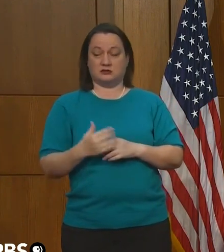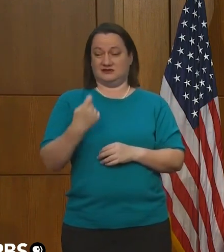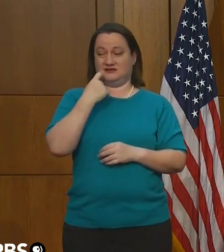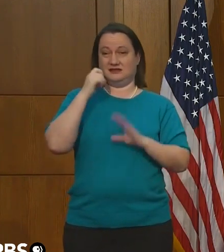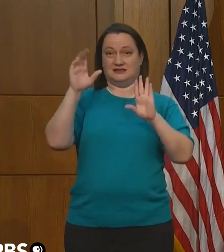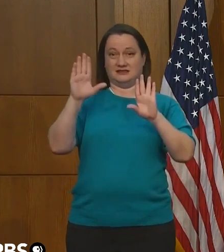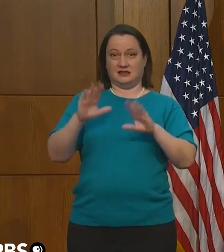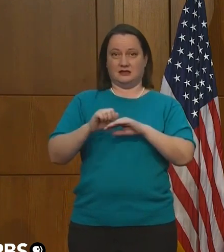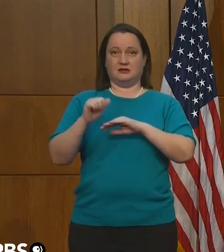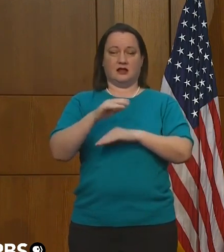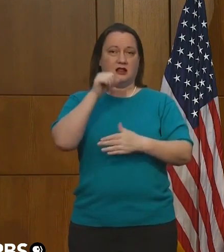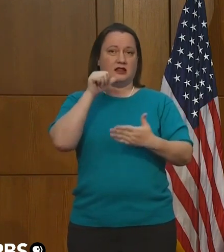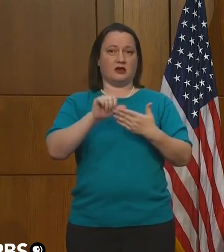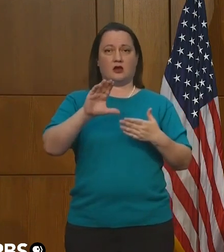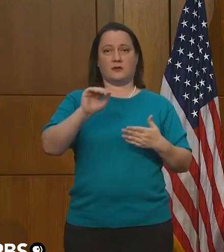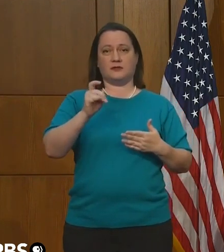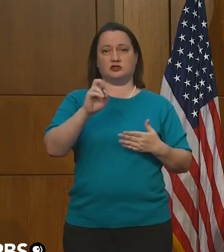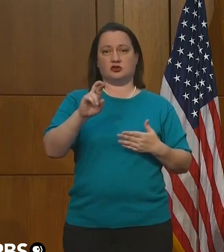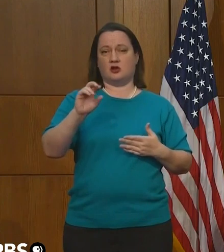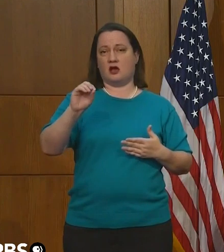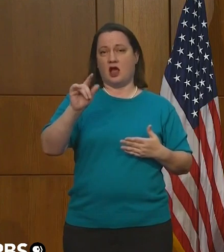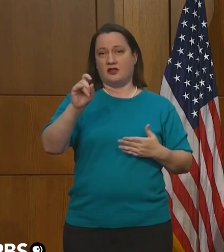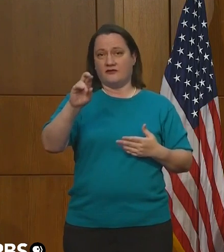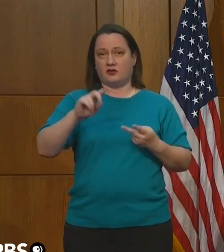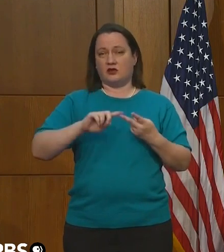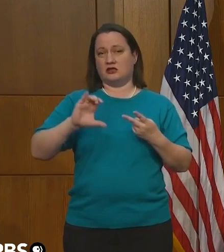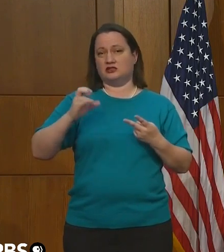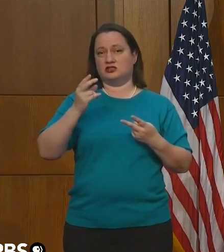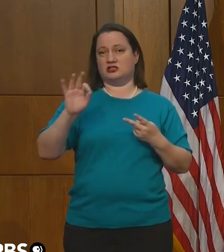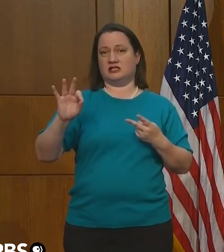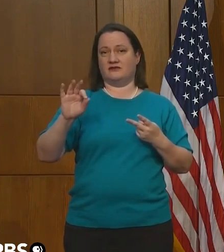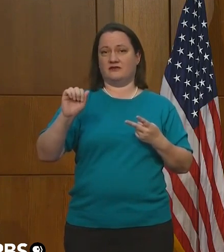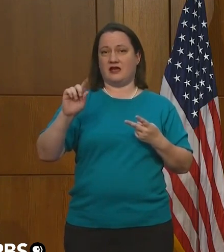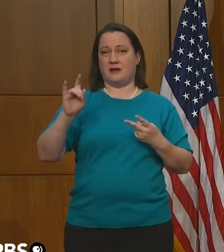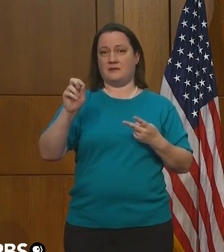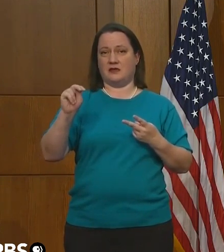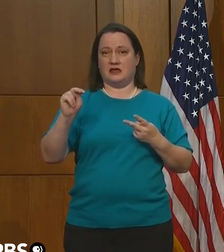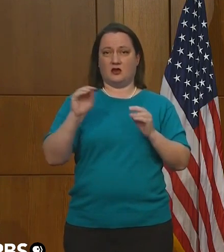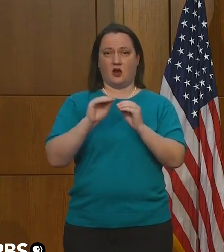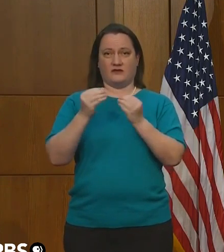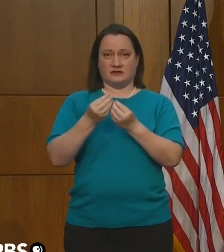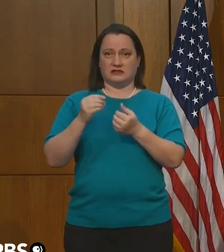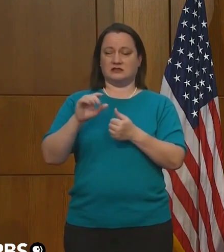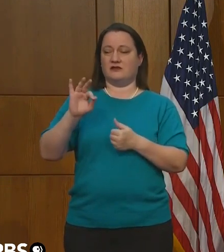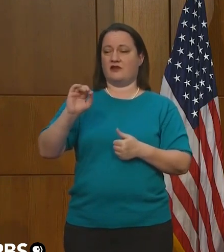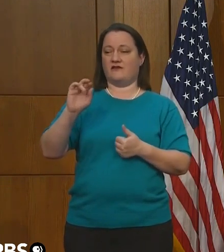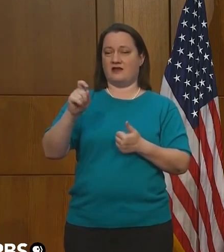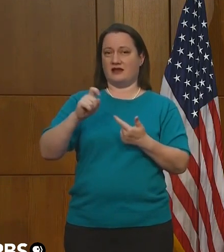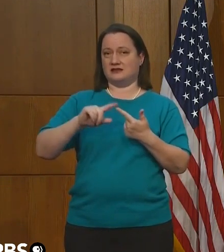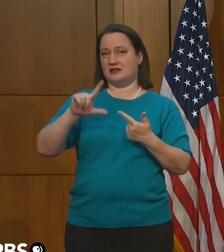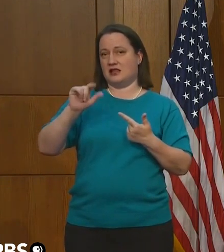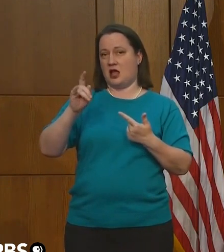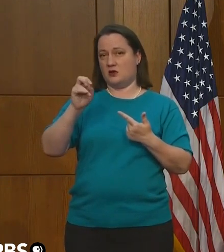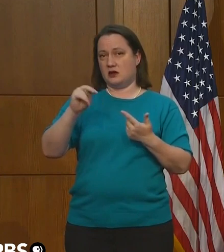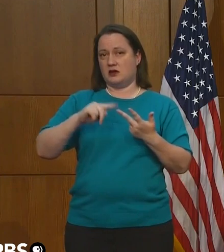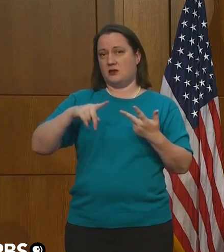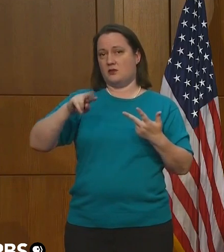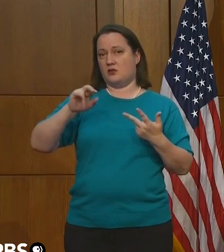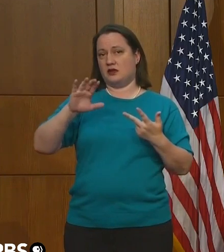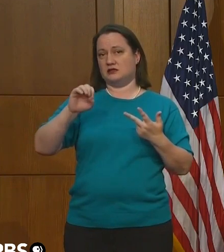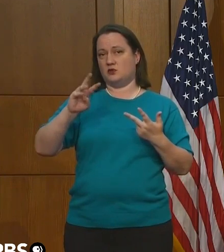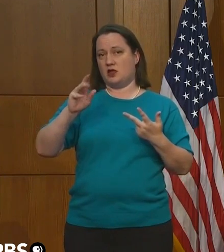to Commissioner Oliver and to the chief administrative offices of Fairfax, Loudoun, Prince